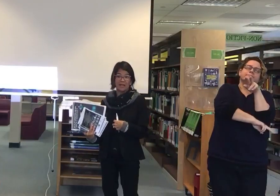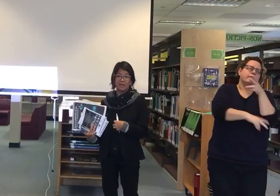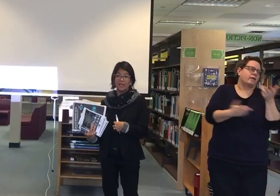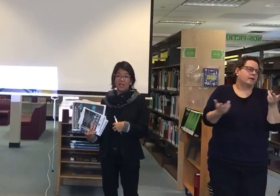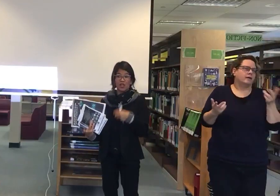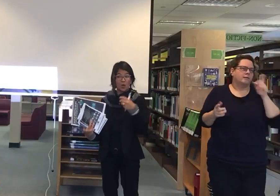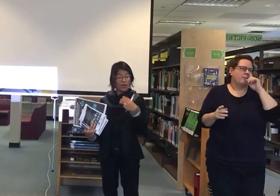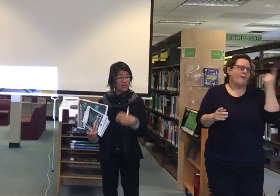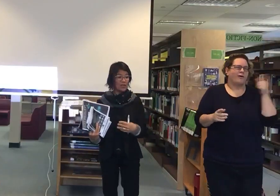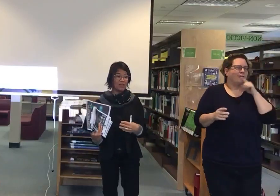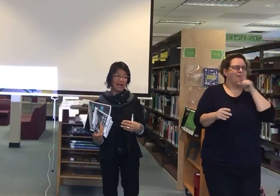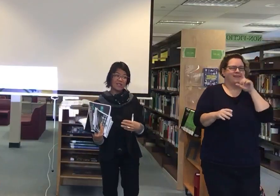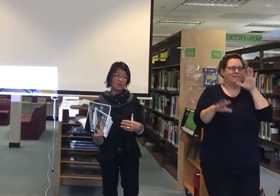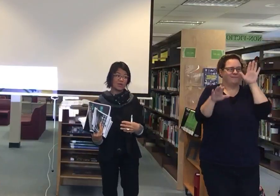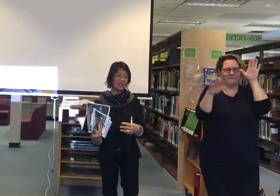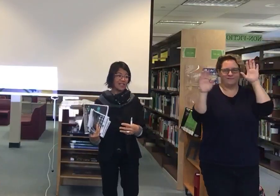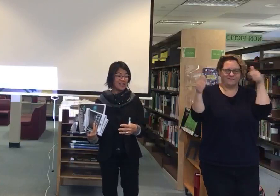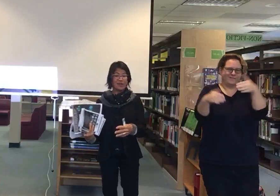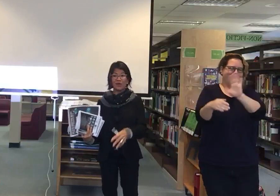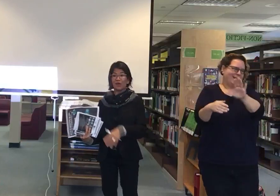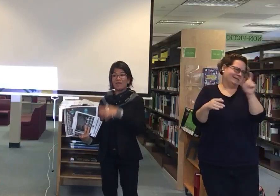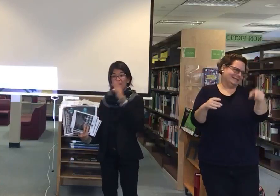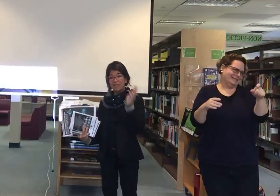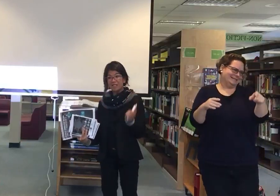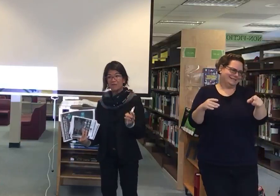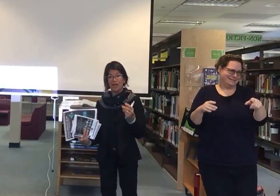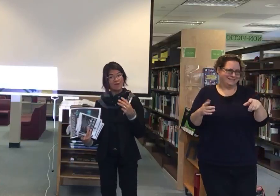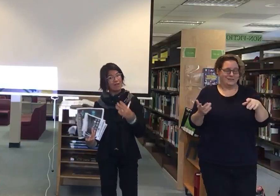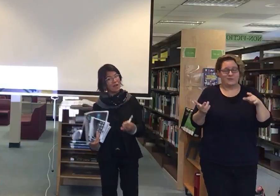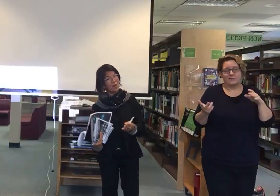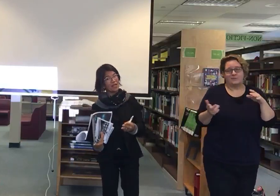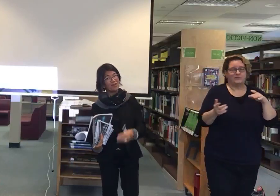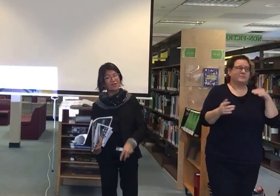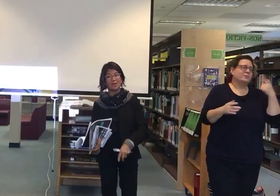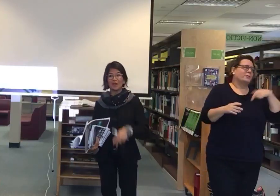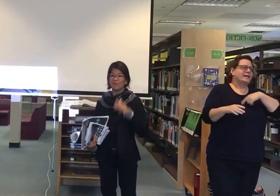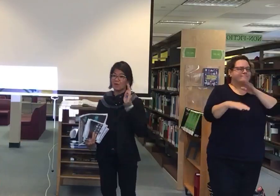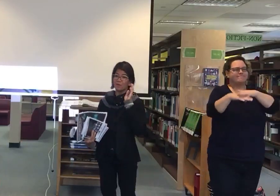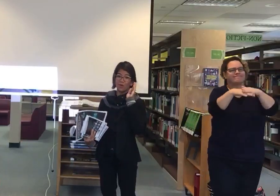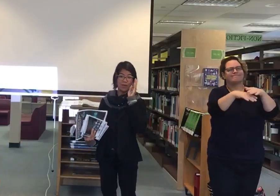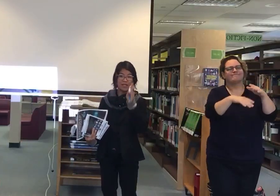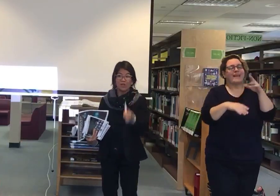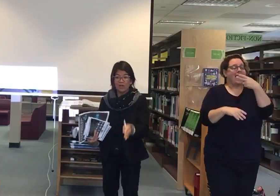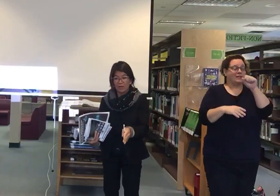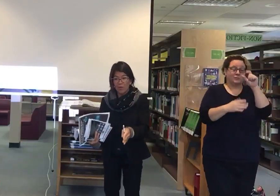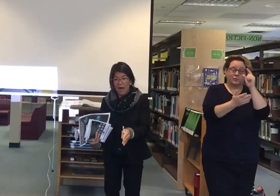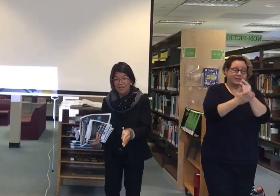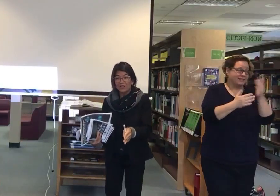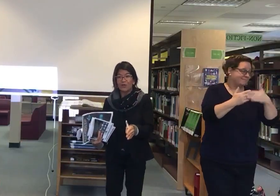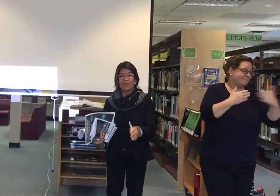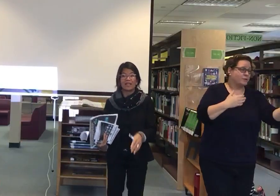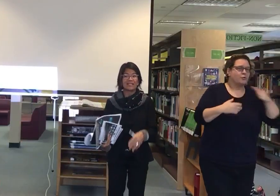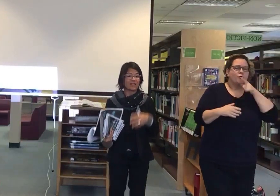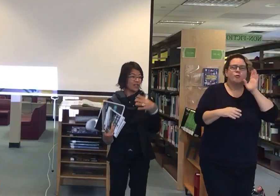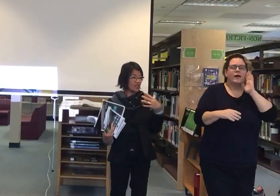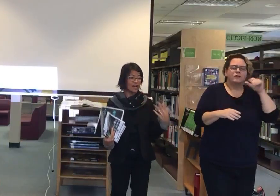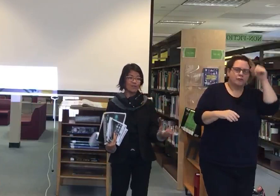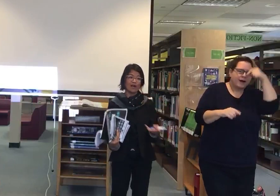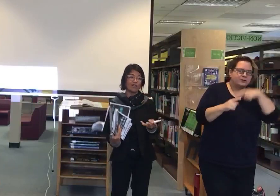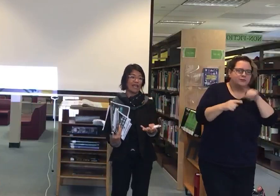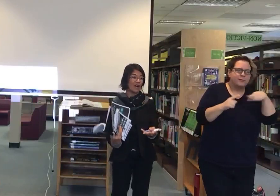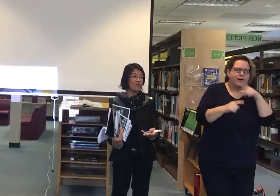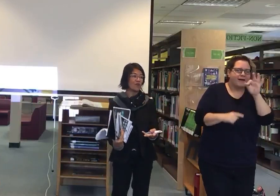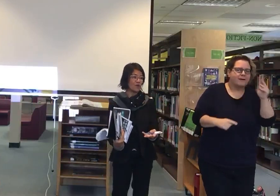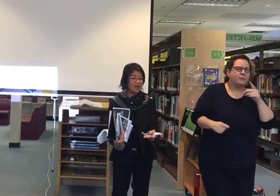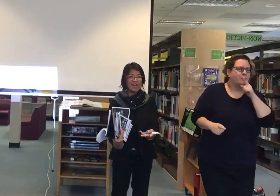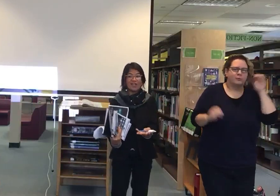we're telling them, you know, once you leave high school, you know, your FM system's not going to be there waiting for you. Nobody's going to like remind you to do this. It's not